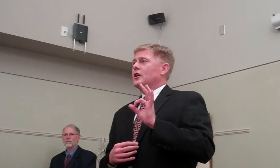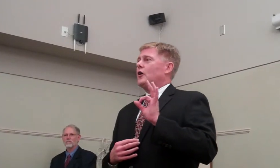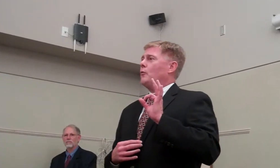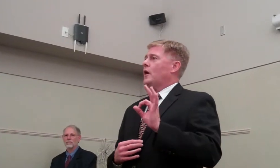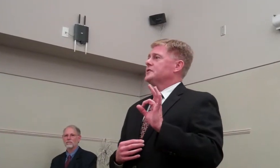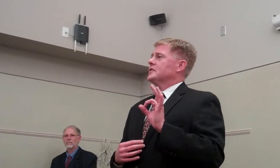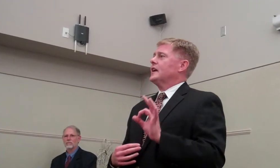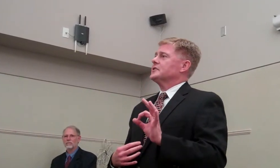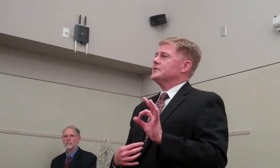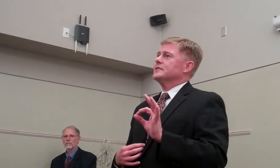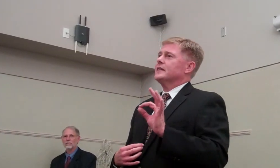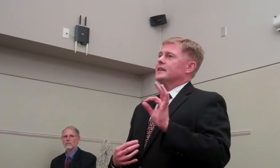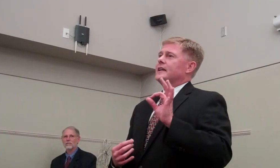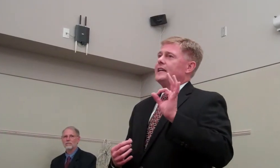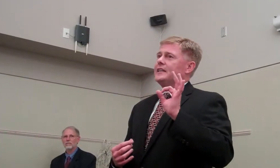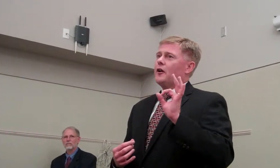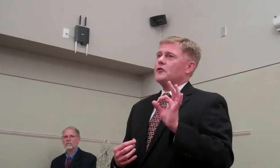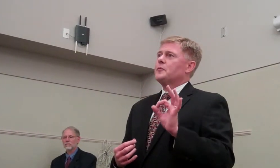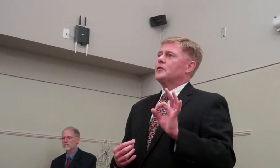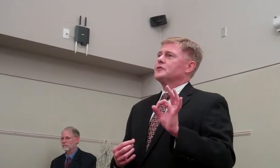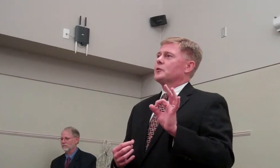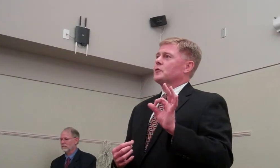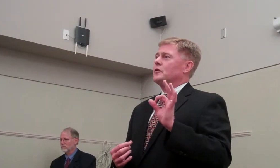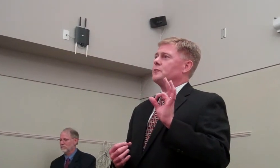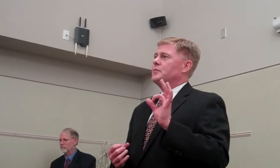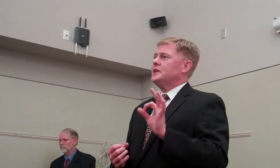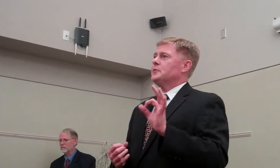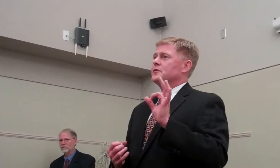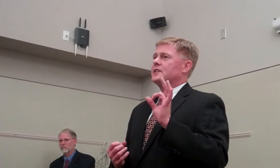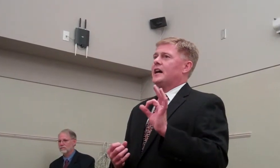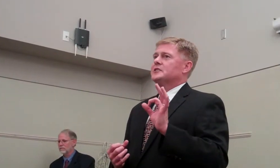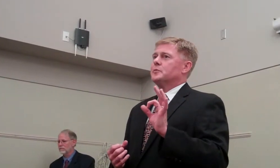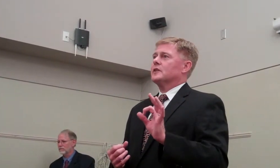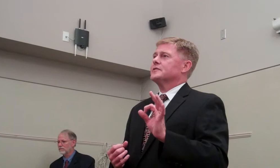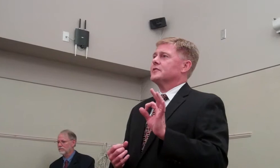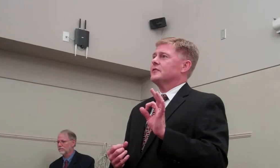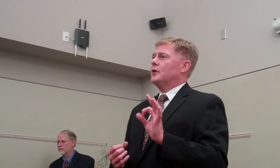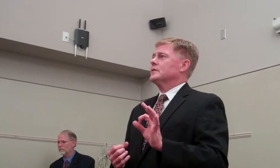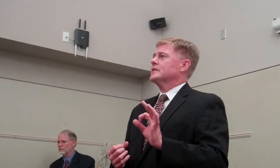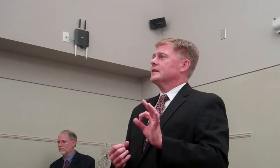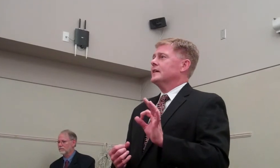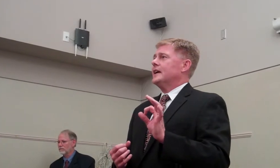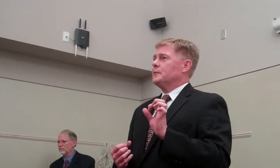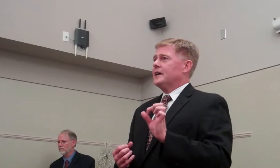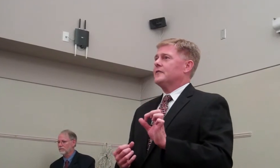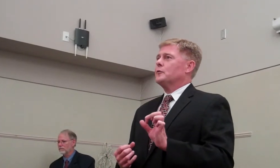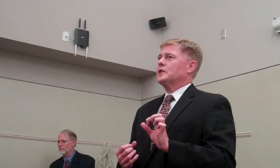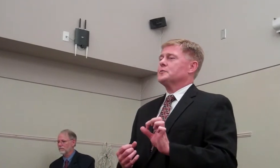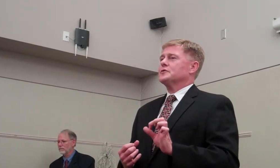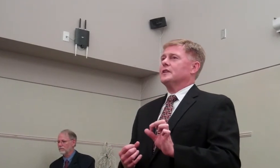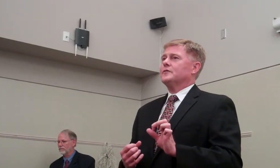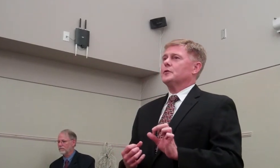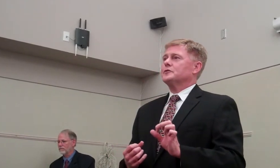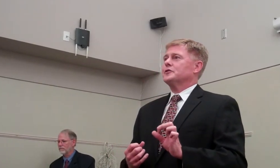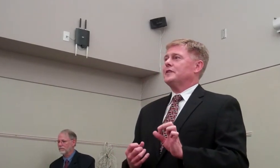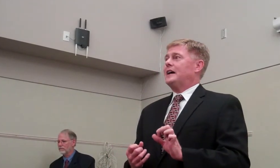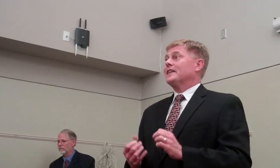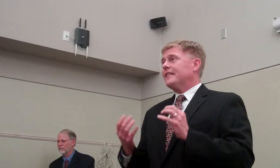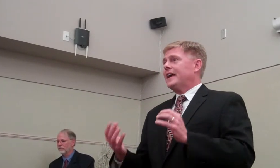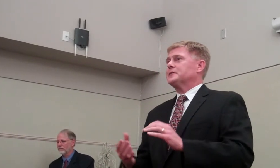go watch elections. In other parts of the world, people dodge bullets to vote. And we have 40% voter turnout. And that's